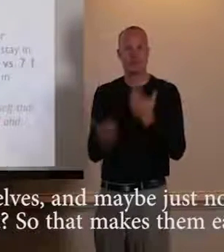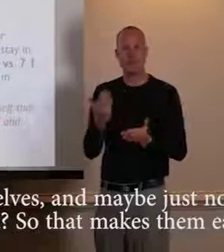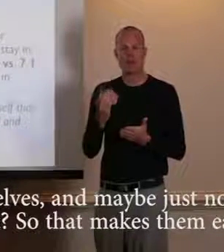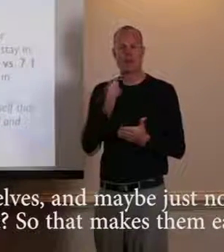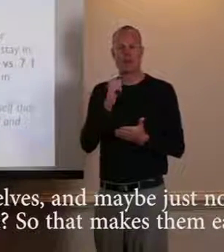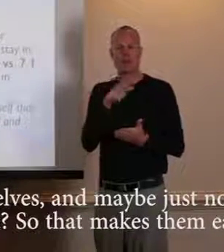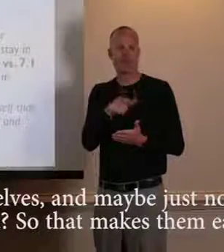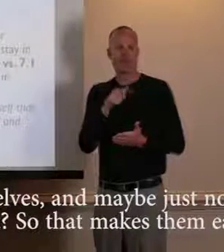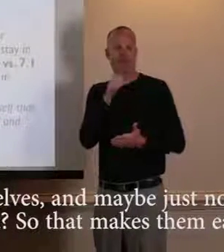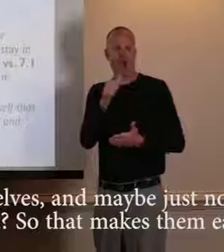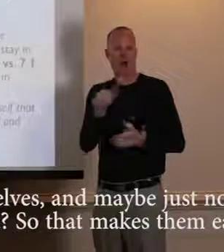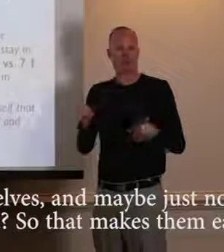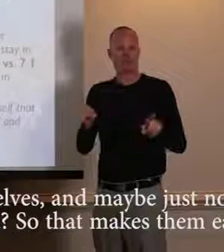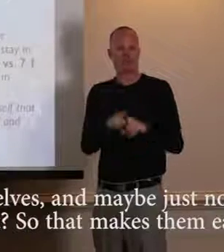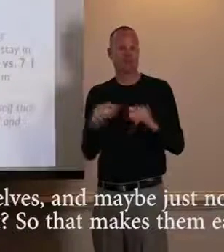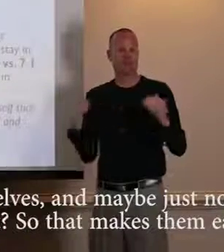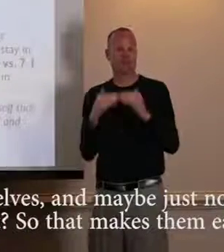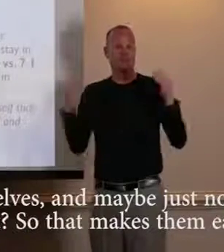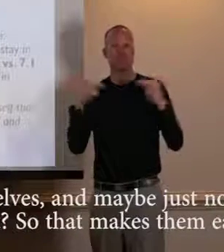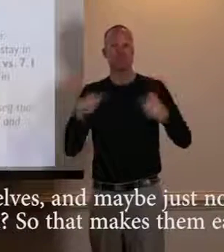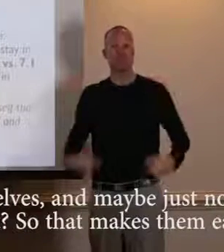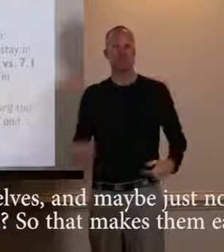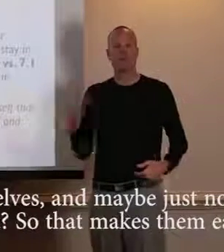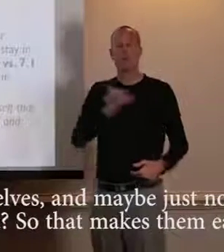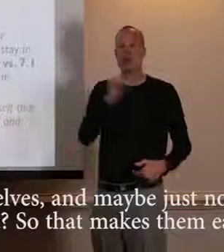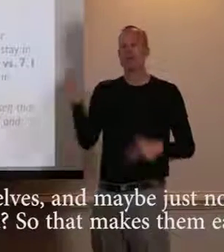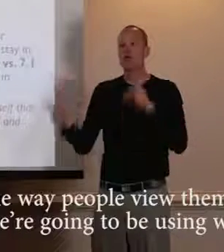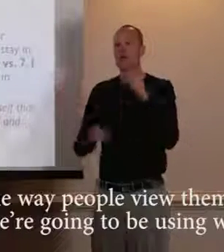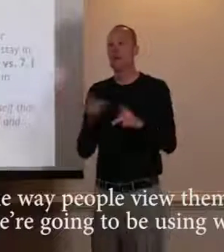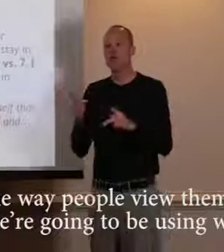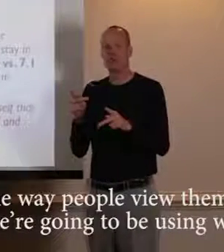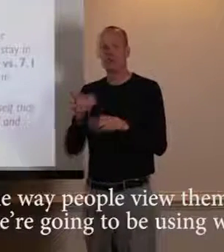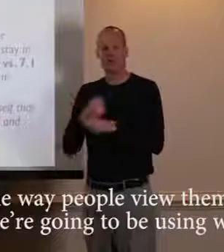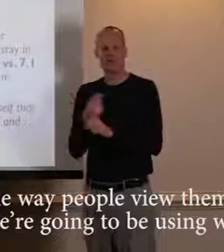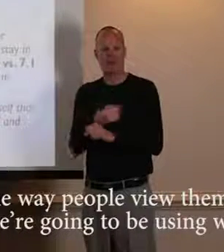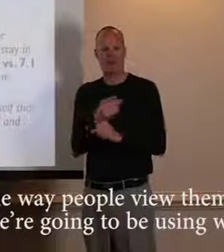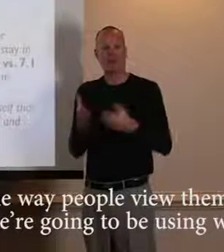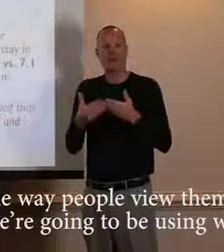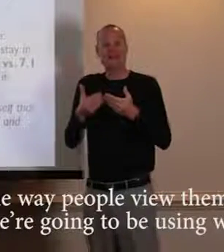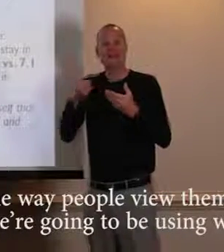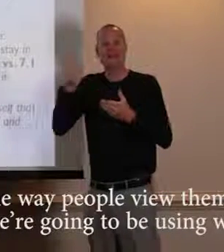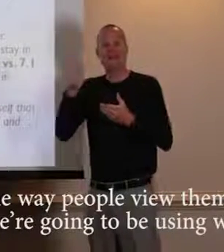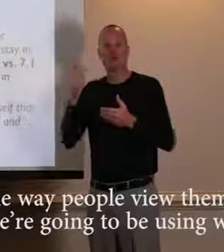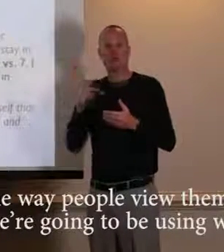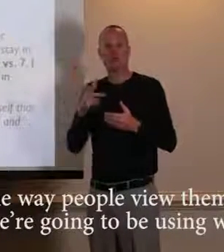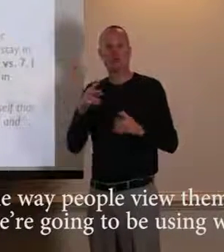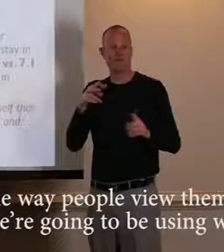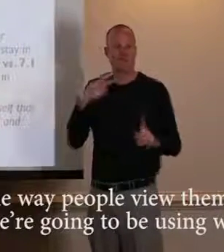as everyone else, right? So that makes them easier to be victimized because of the way people view them.